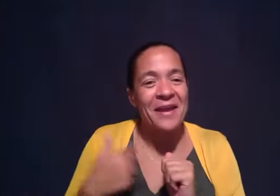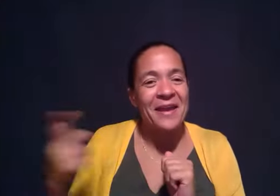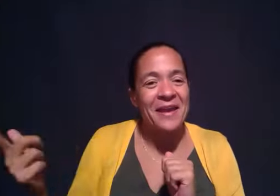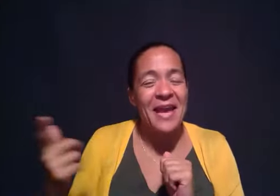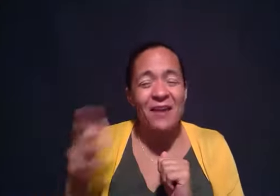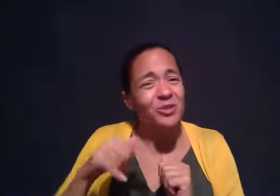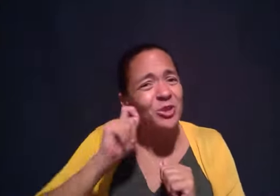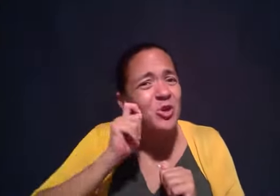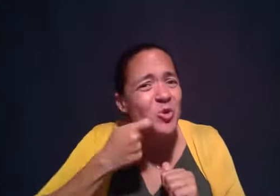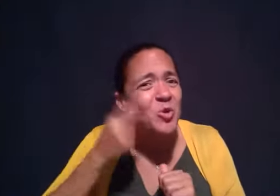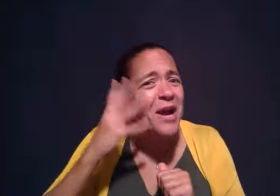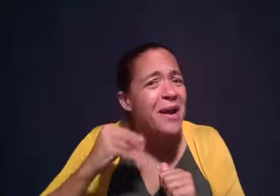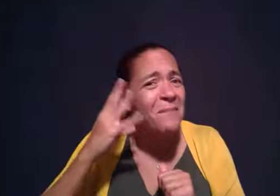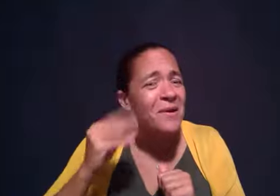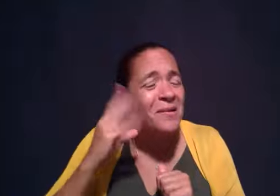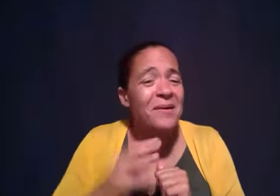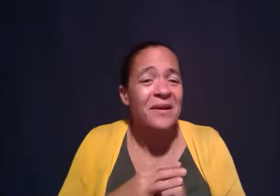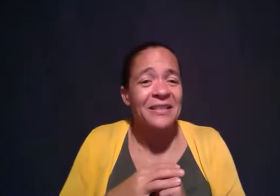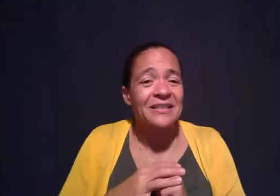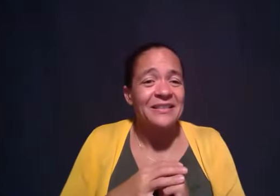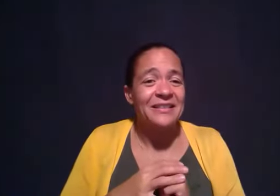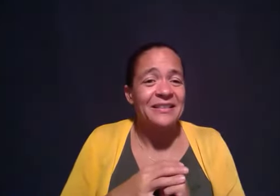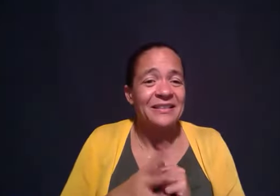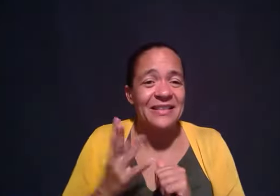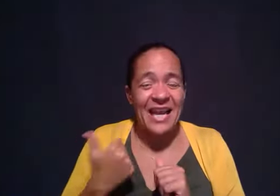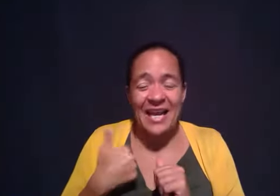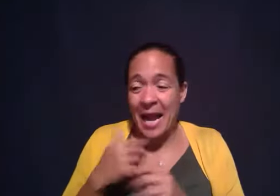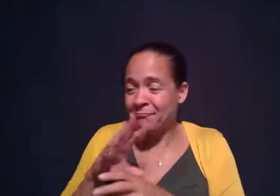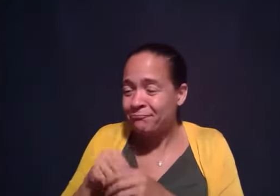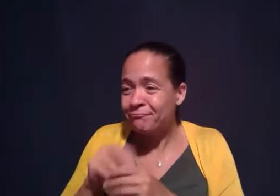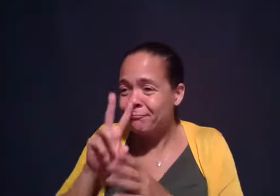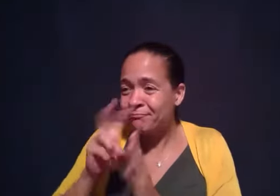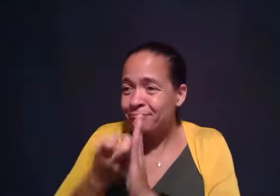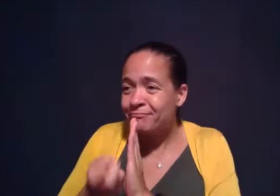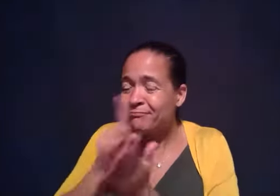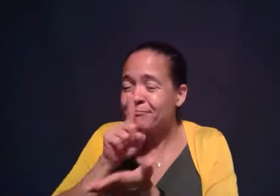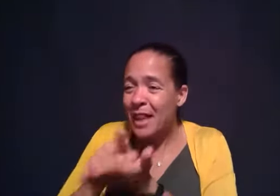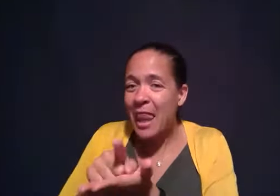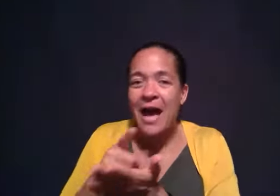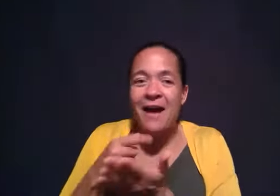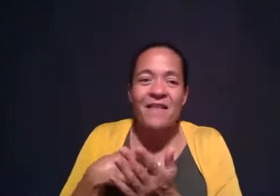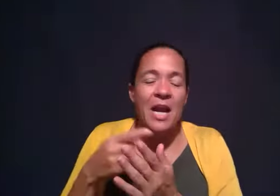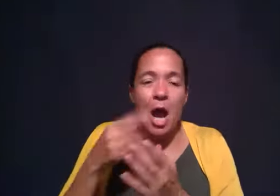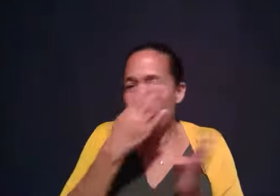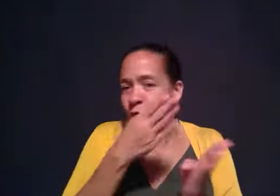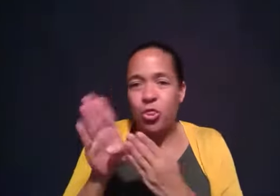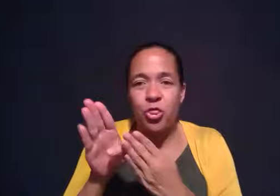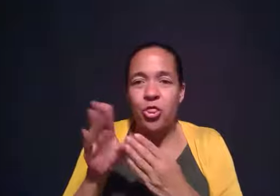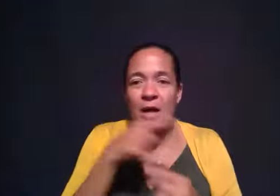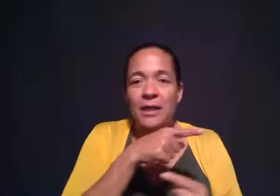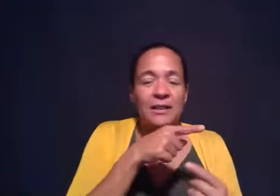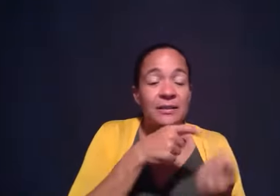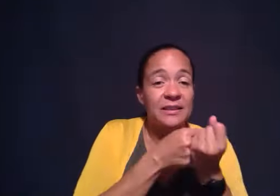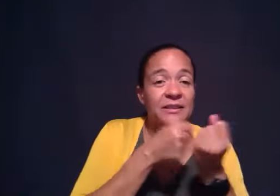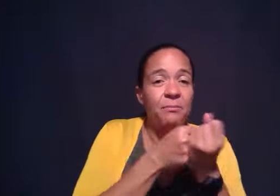And I kind of got busy being in love, and I kind of forgot to talk to my sponsor. And she and I had a little situation where